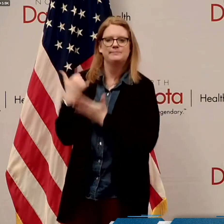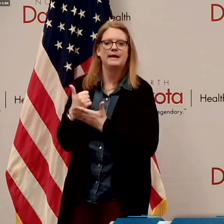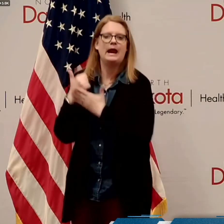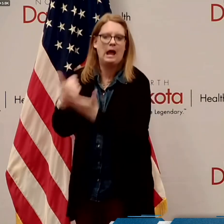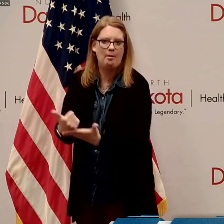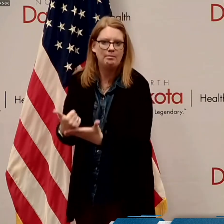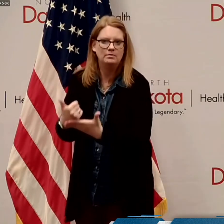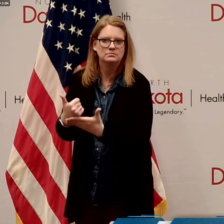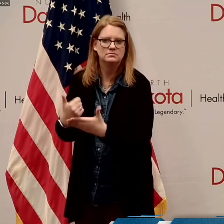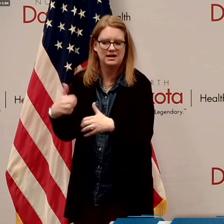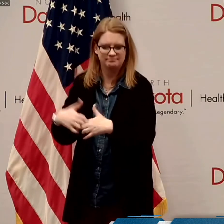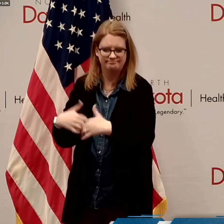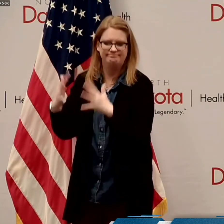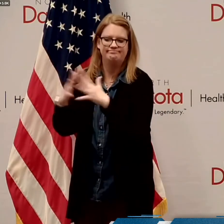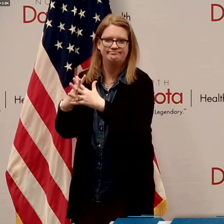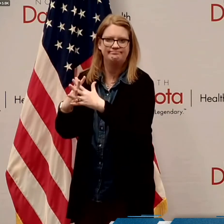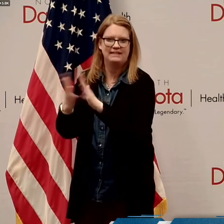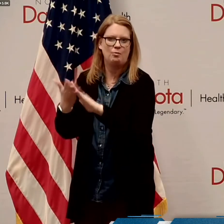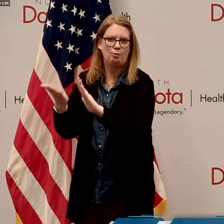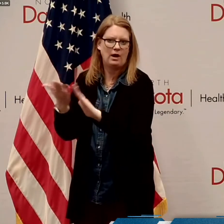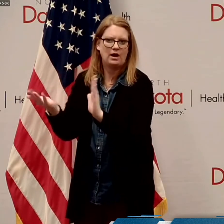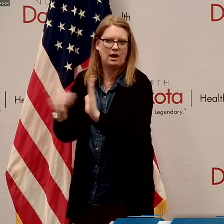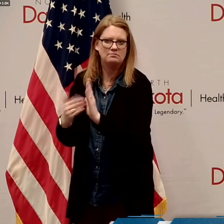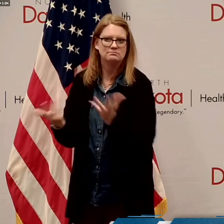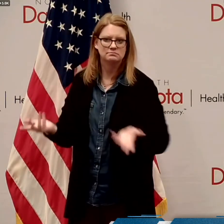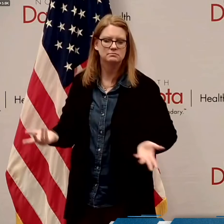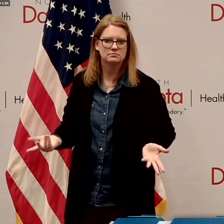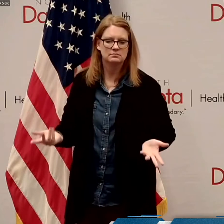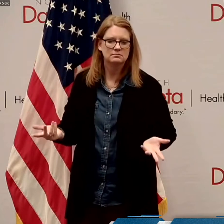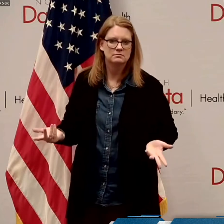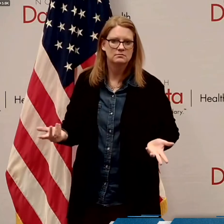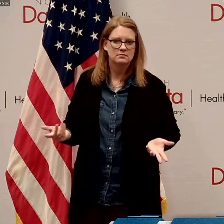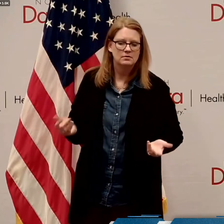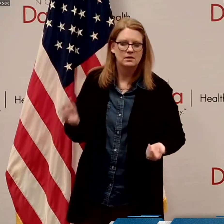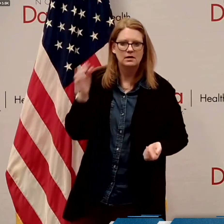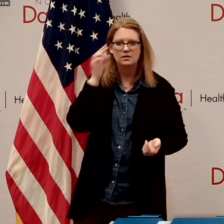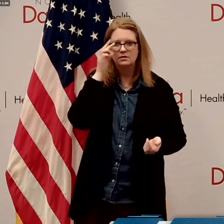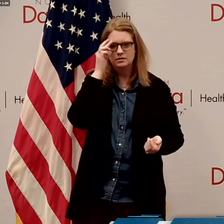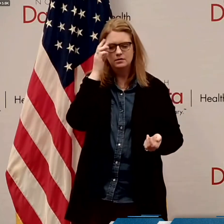on your feet again. And because again, if someone was,